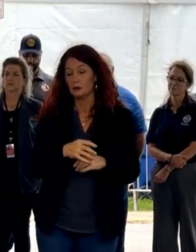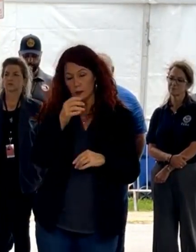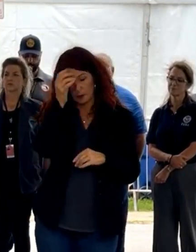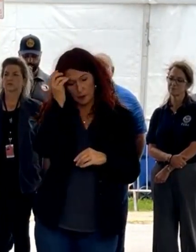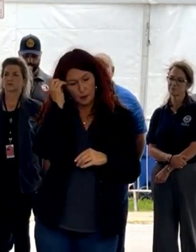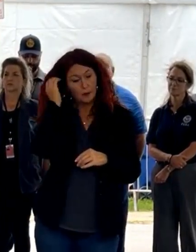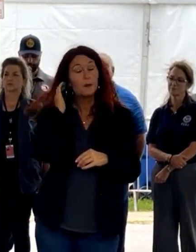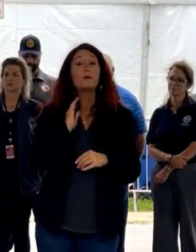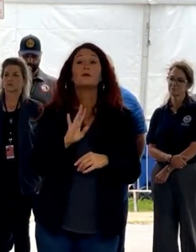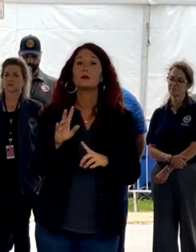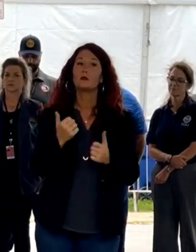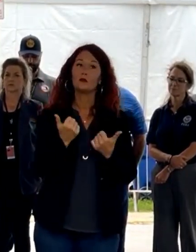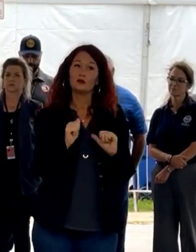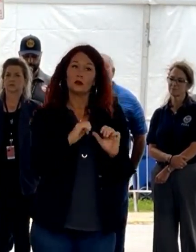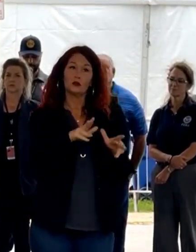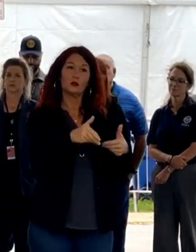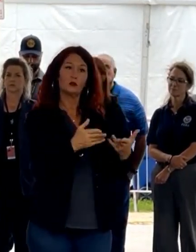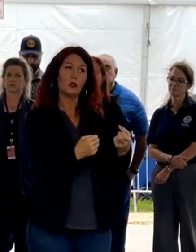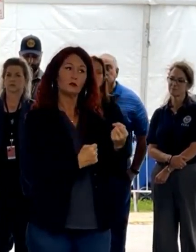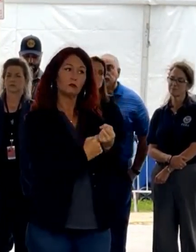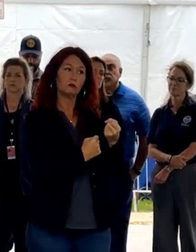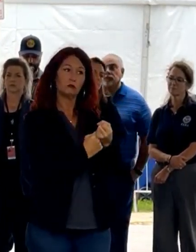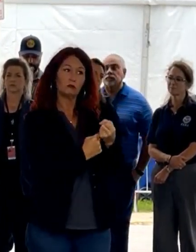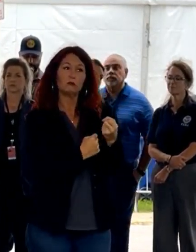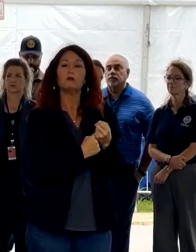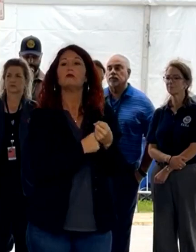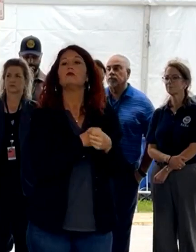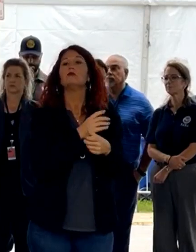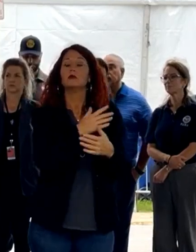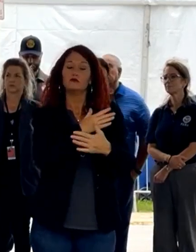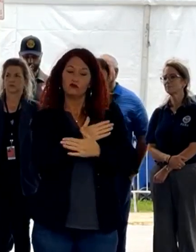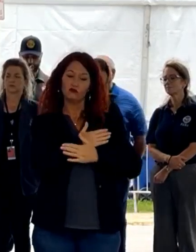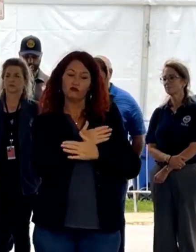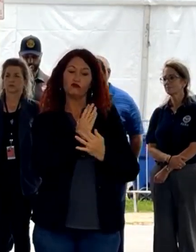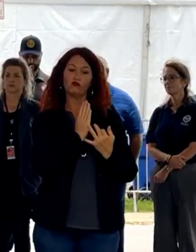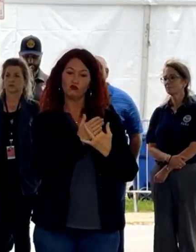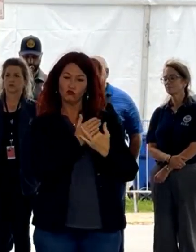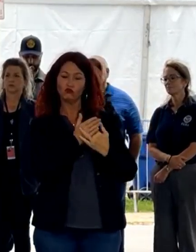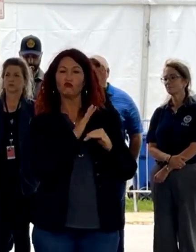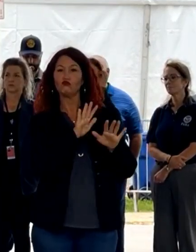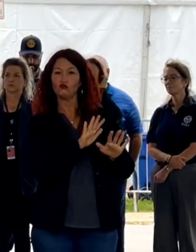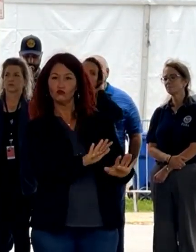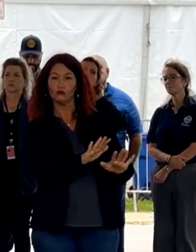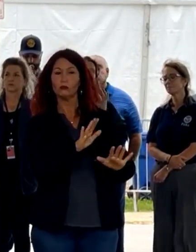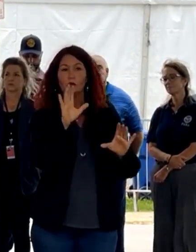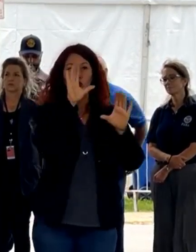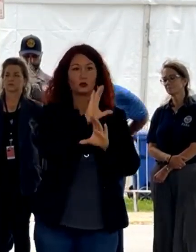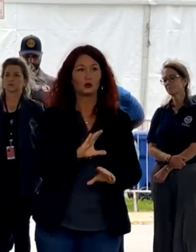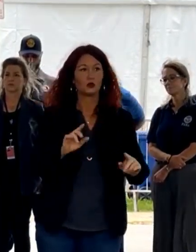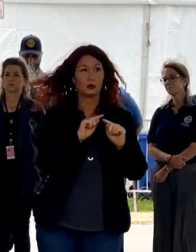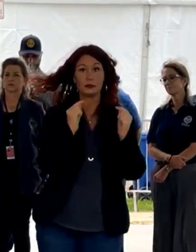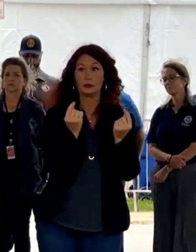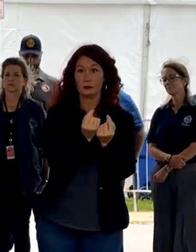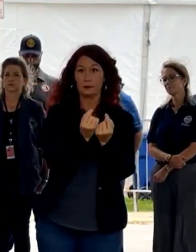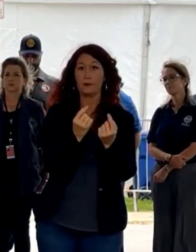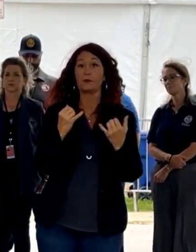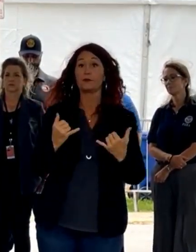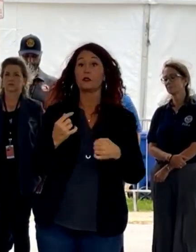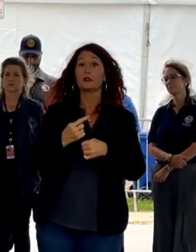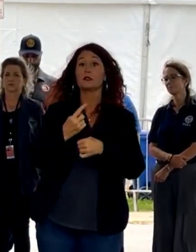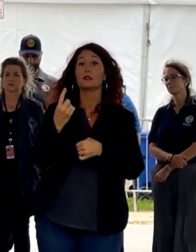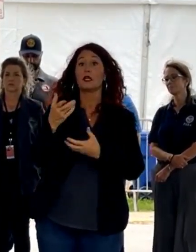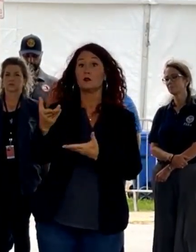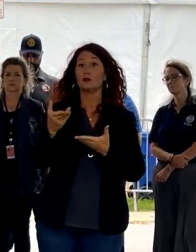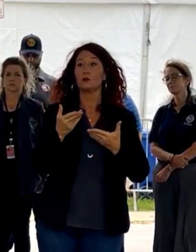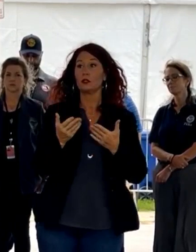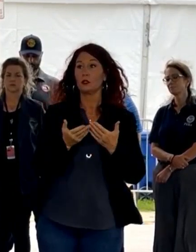and support to the men and women of the USAR teams wherever possible. And today we brought in cooling